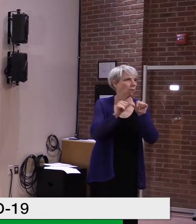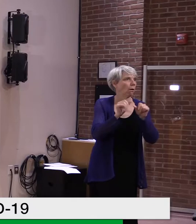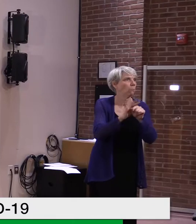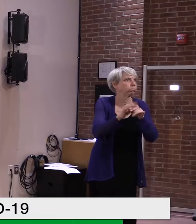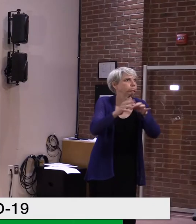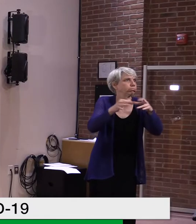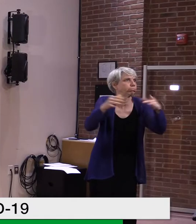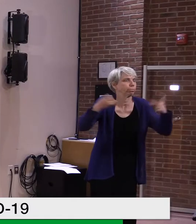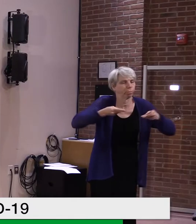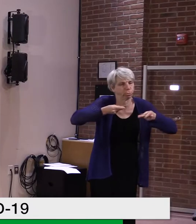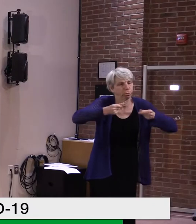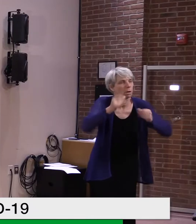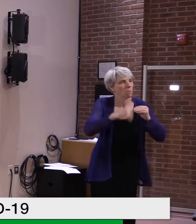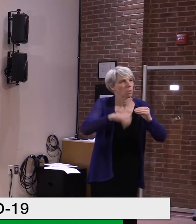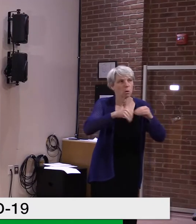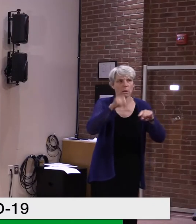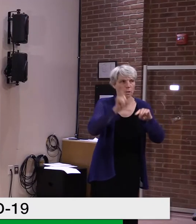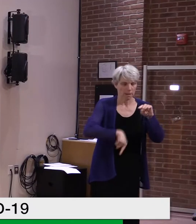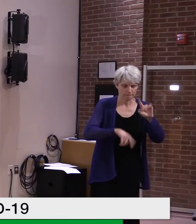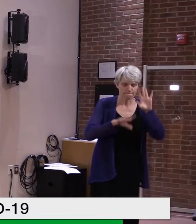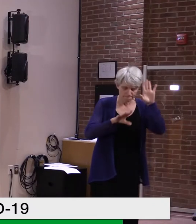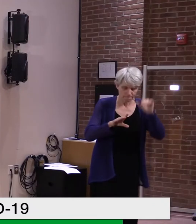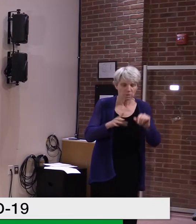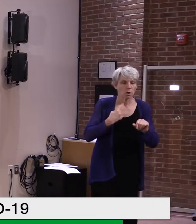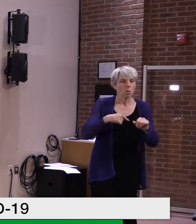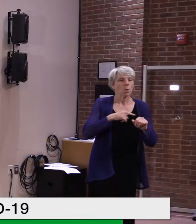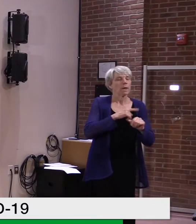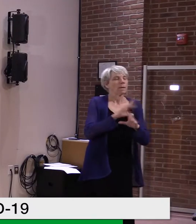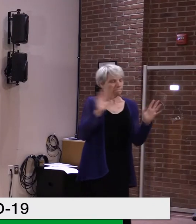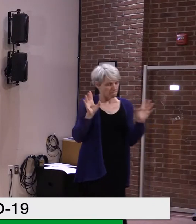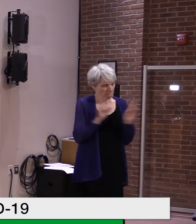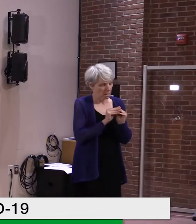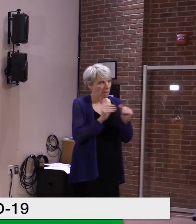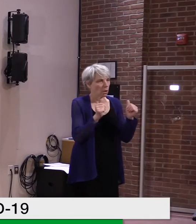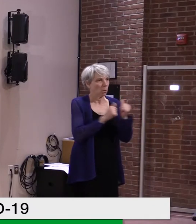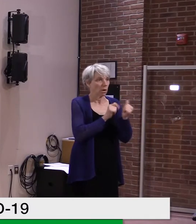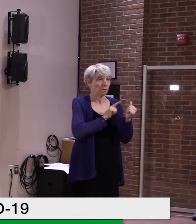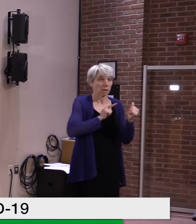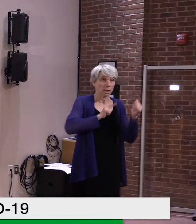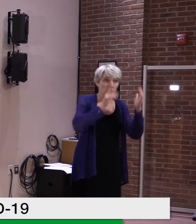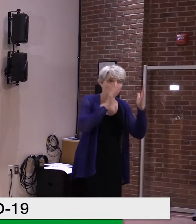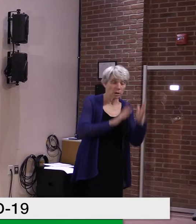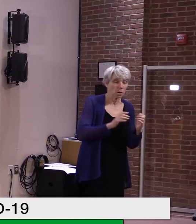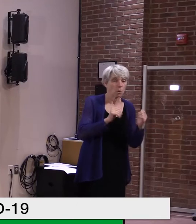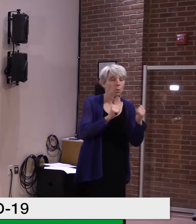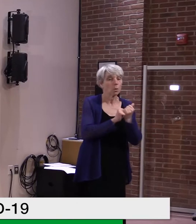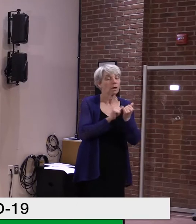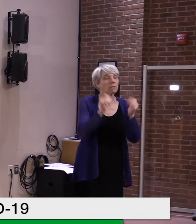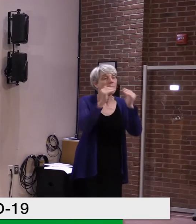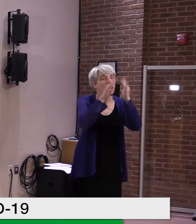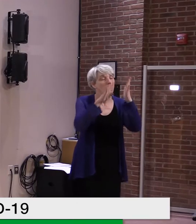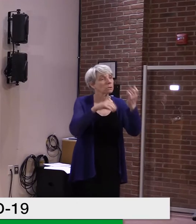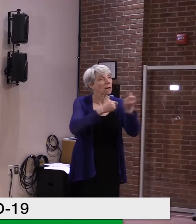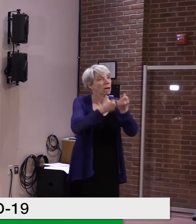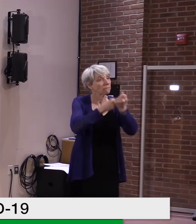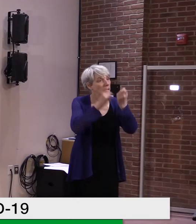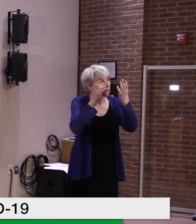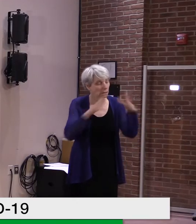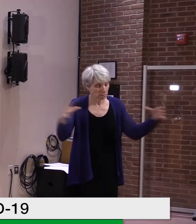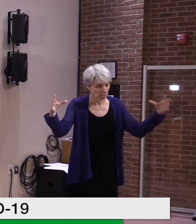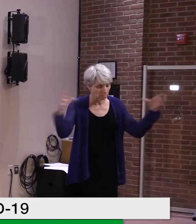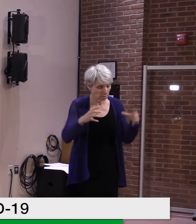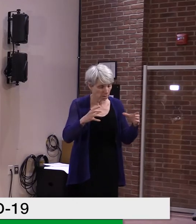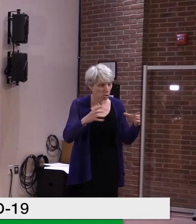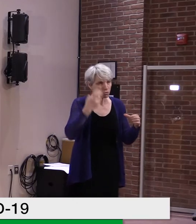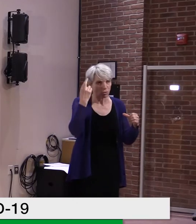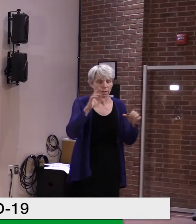with advocates, we met with legislators, and we came to an agreement that A, permanent housing is